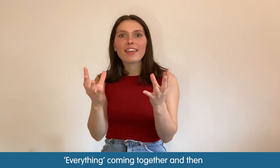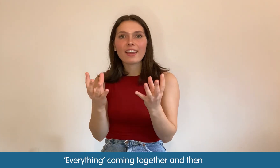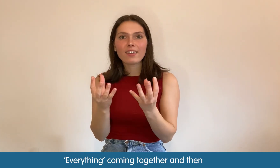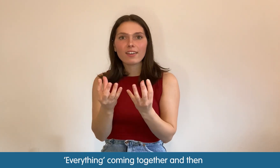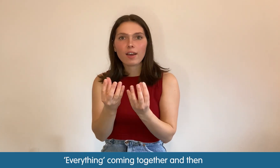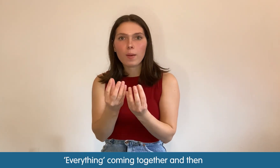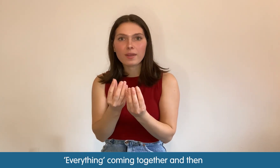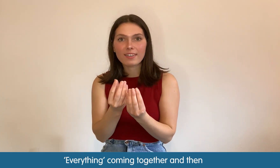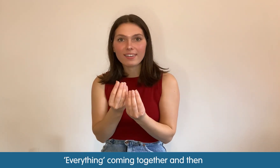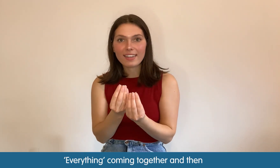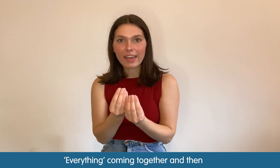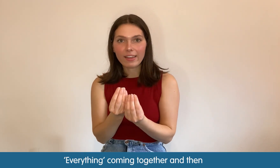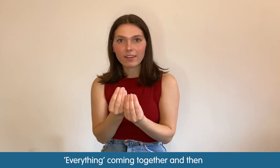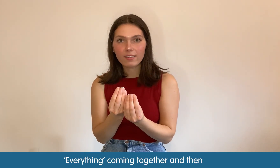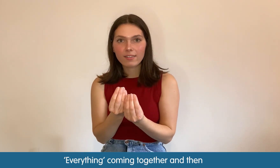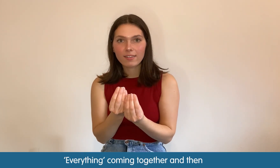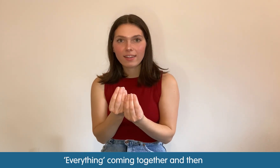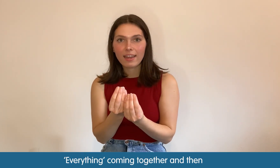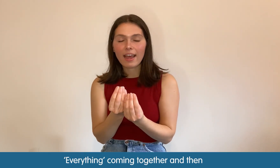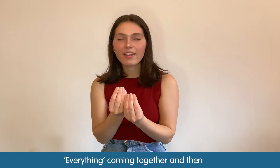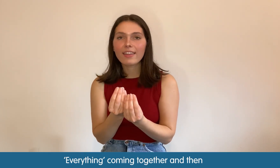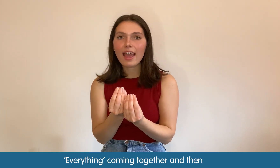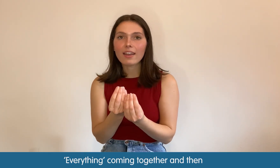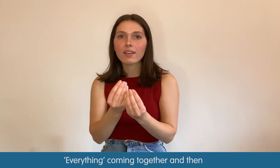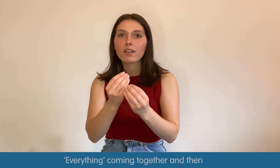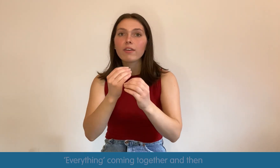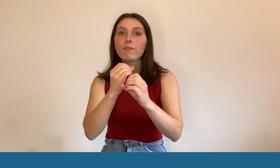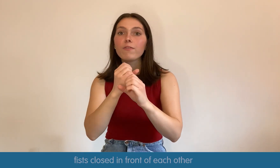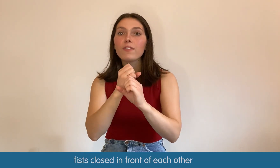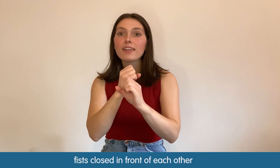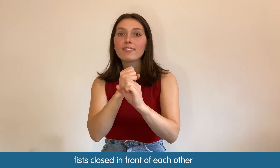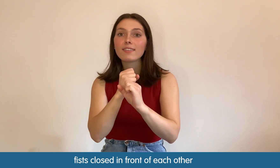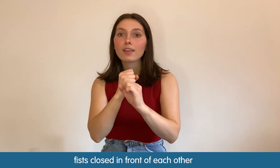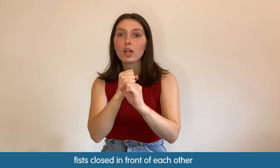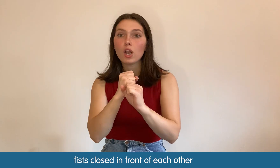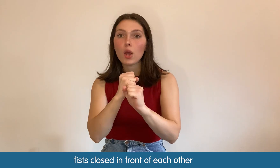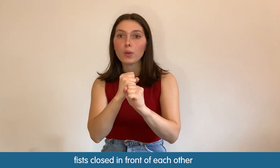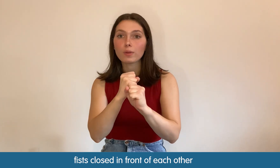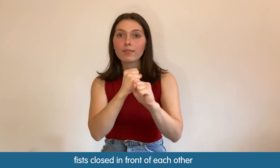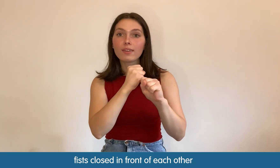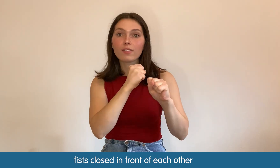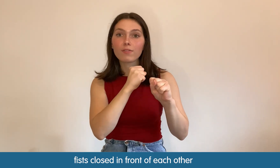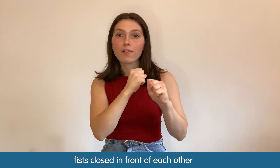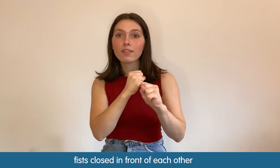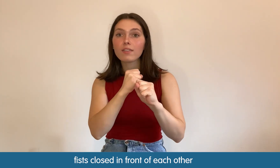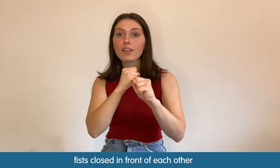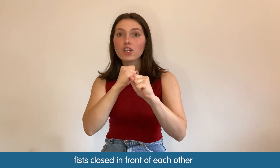everything coming together, and then fists closed in front of each